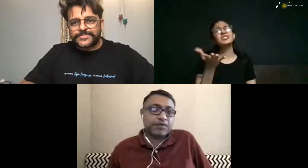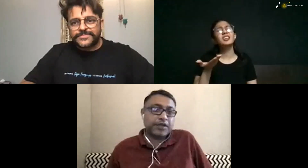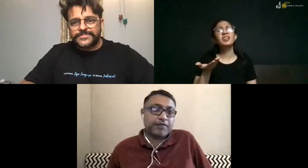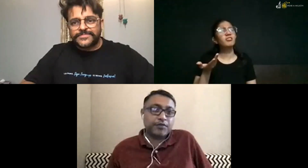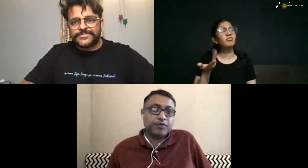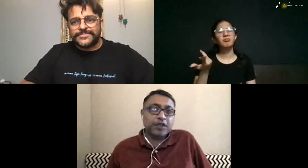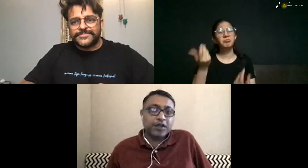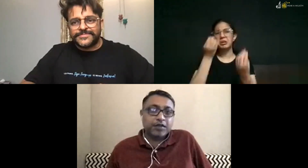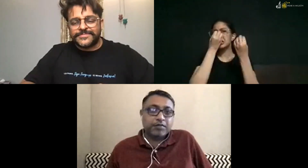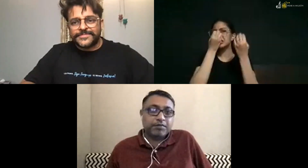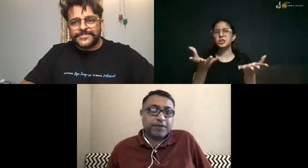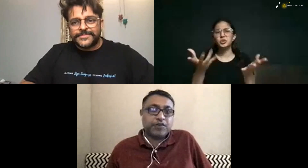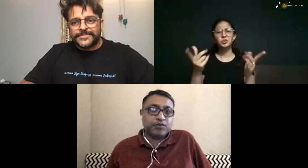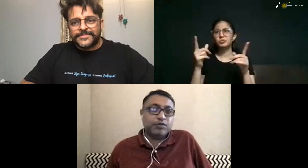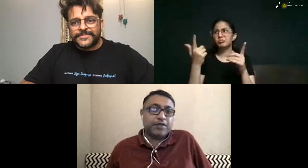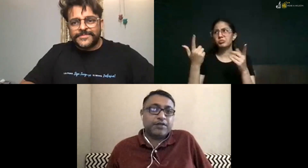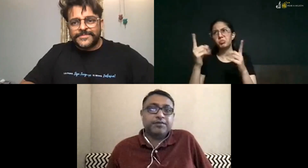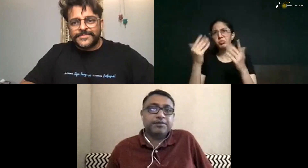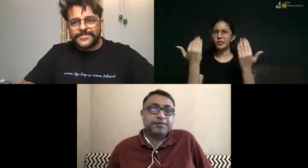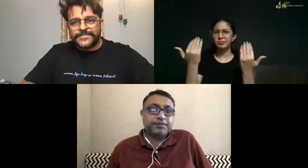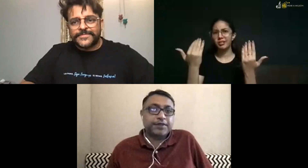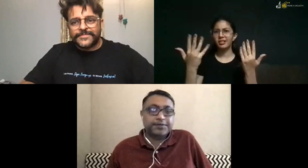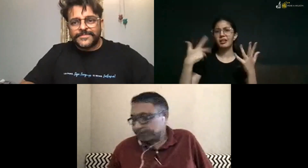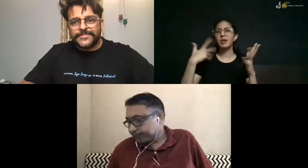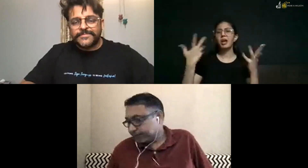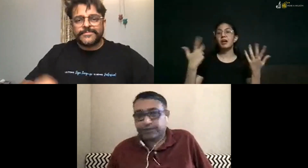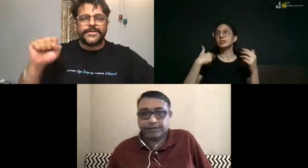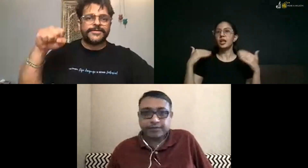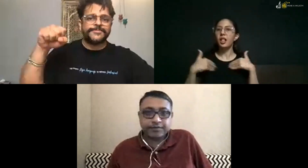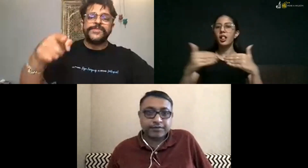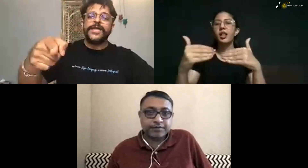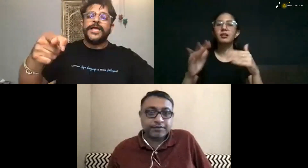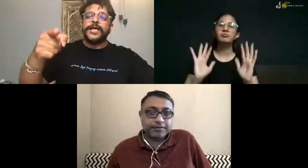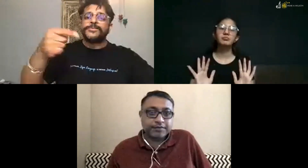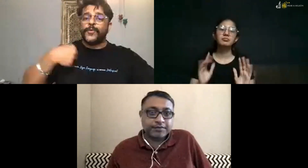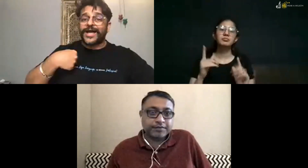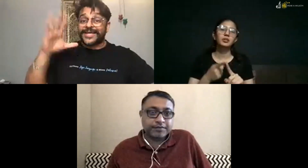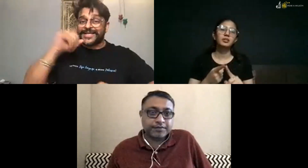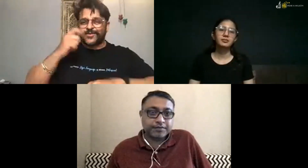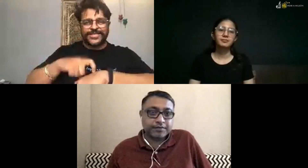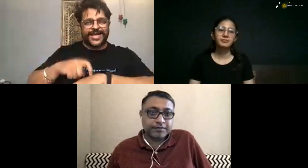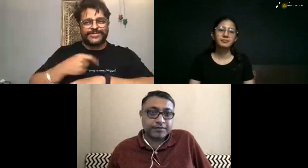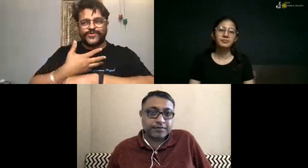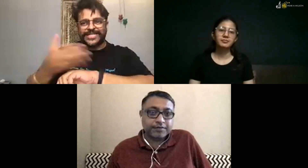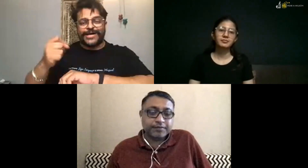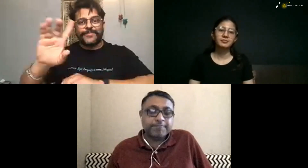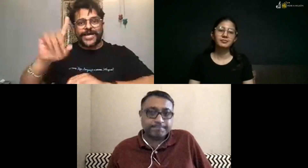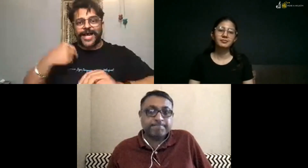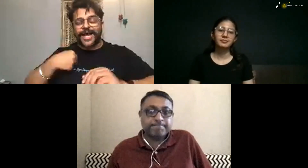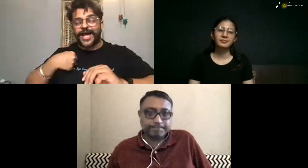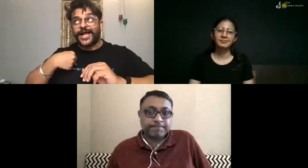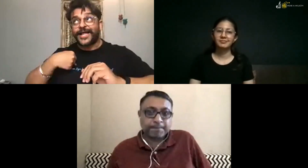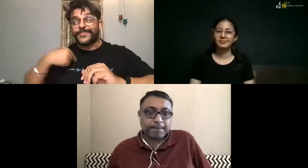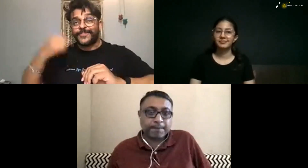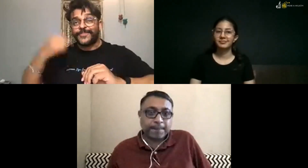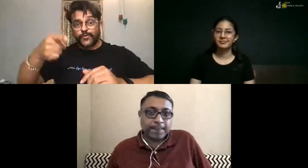just that we have to pledge to do that, right? Yeah. I know the time